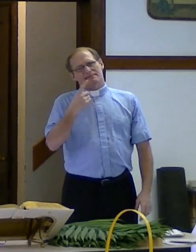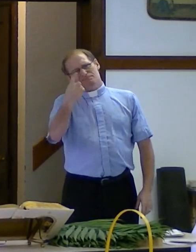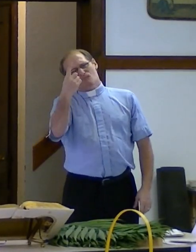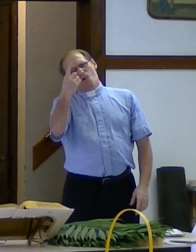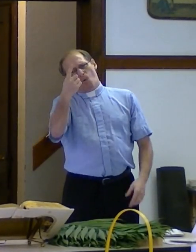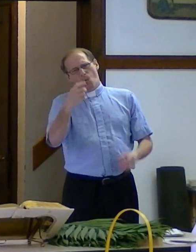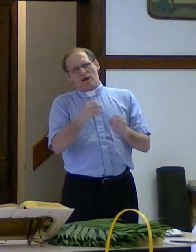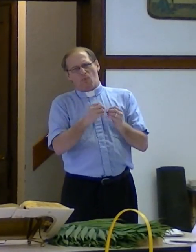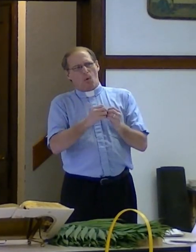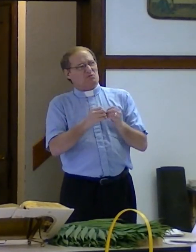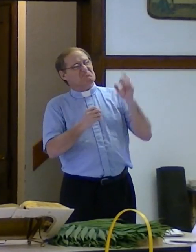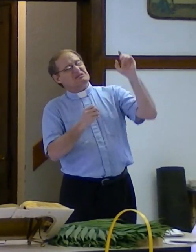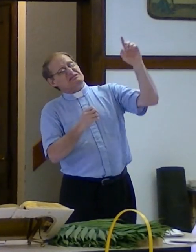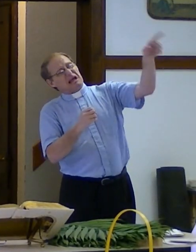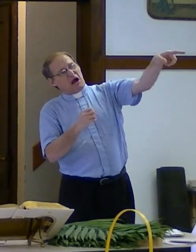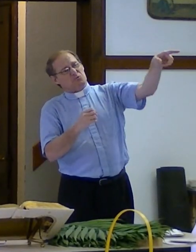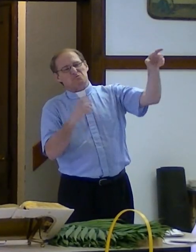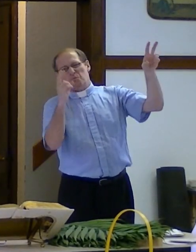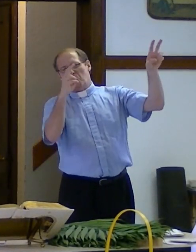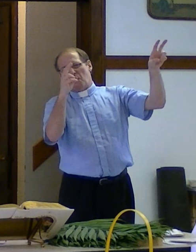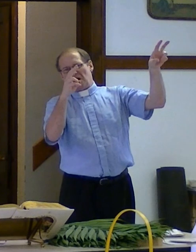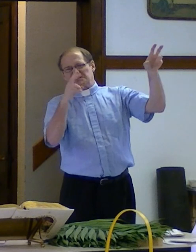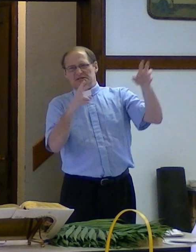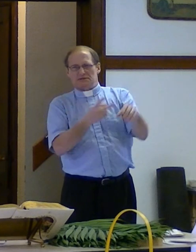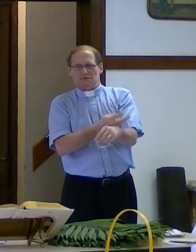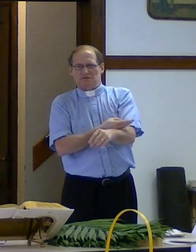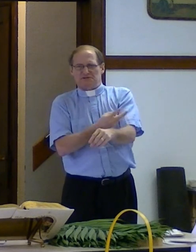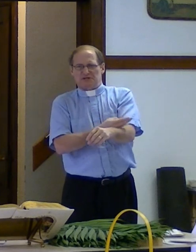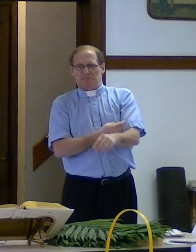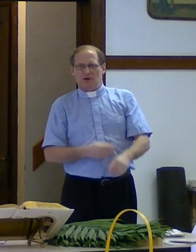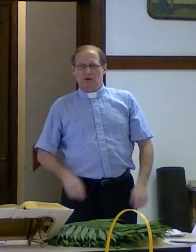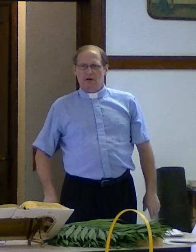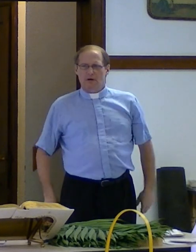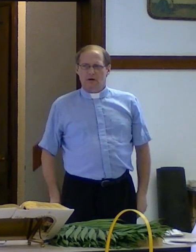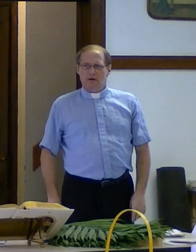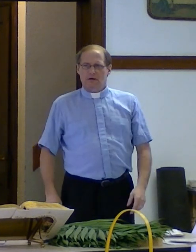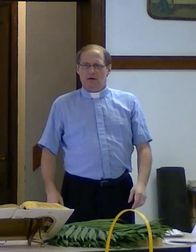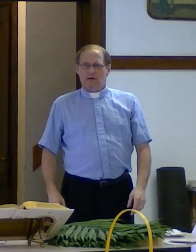Said, one more. He's out watching the sheep.